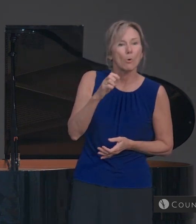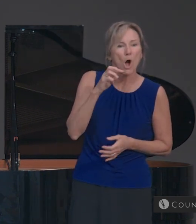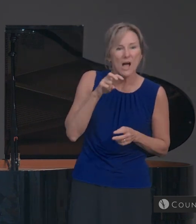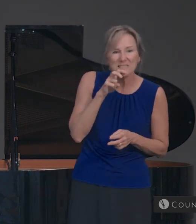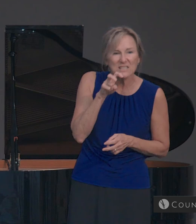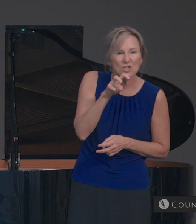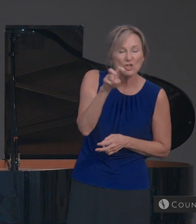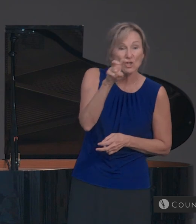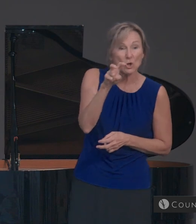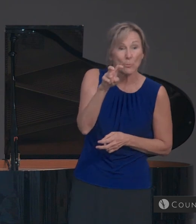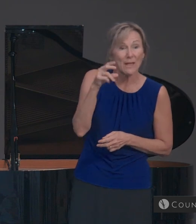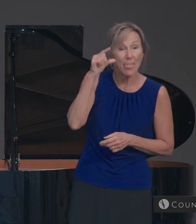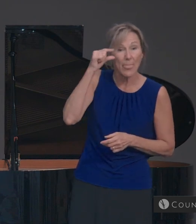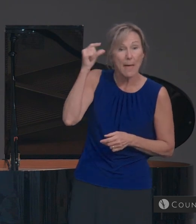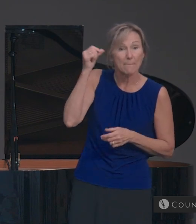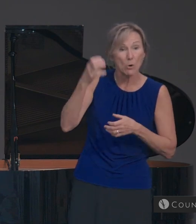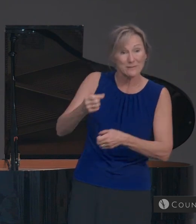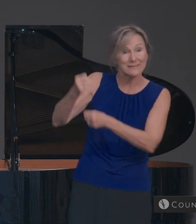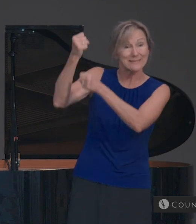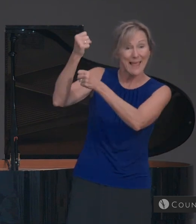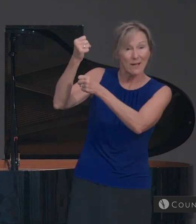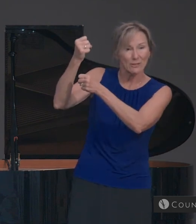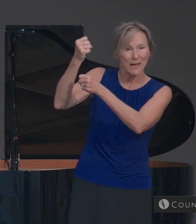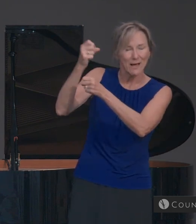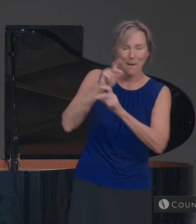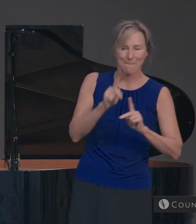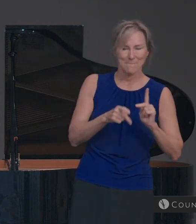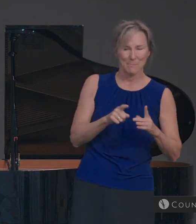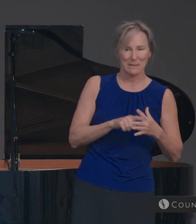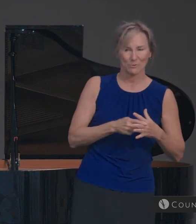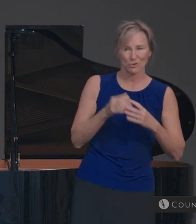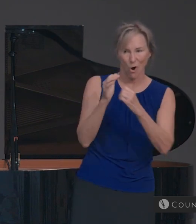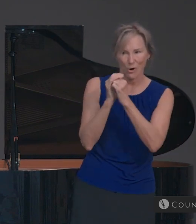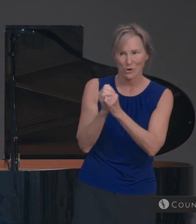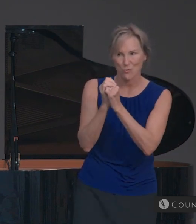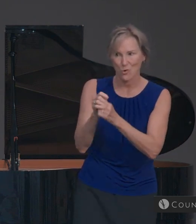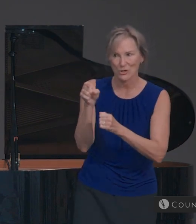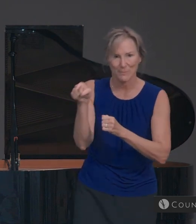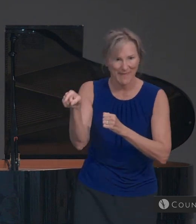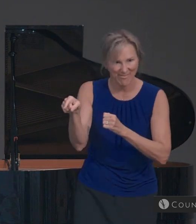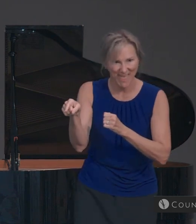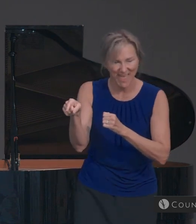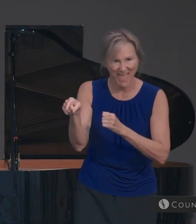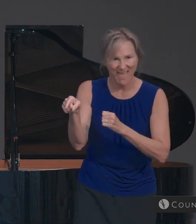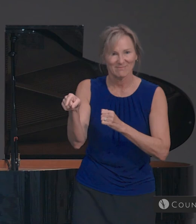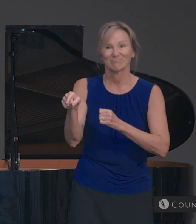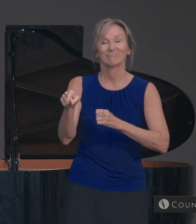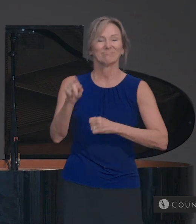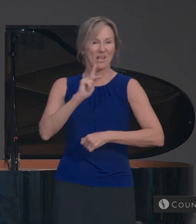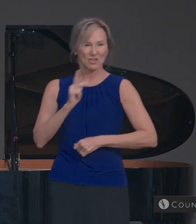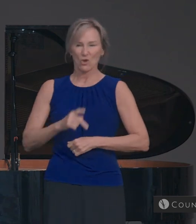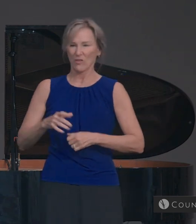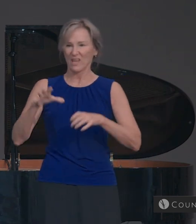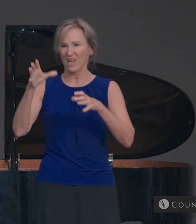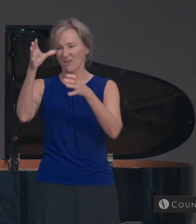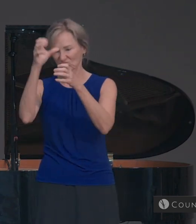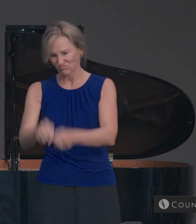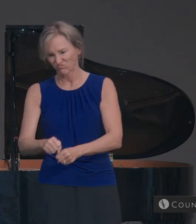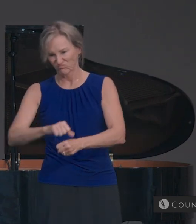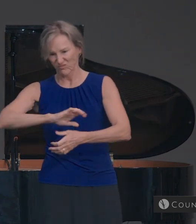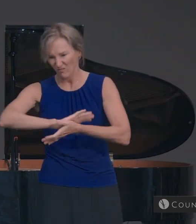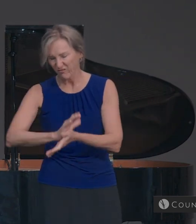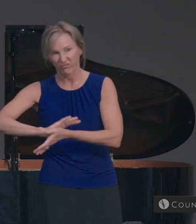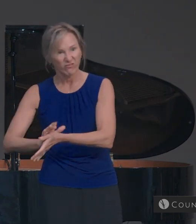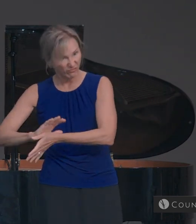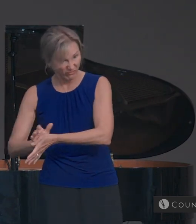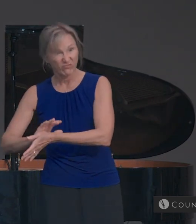And so Hezekiah said, we're not doing that. We're not doing that. And he broke that serpent even into pieces. That serpent, that's the exact serpent that Moses